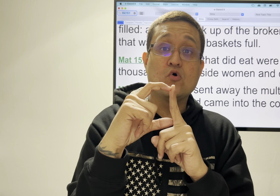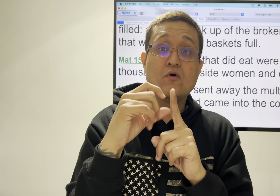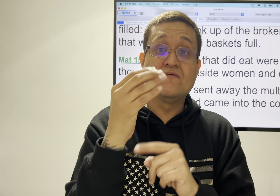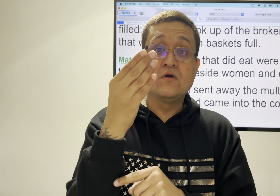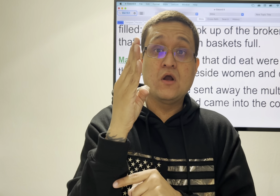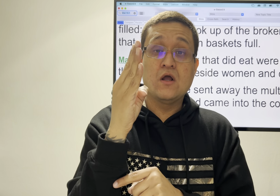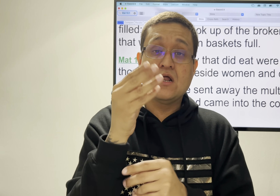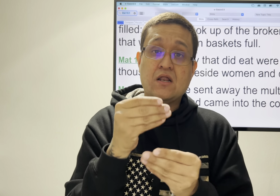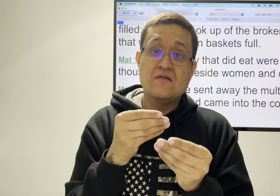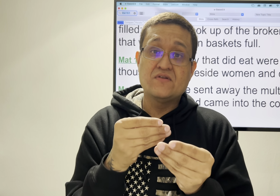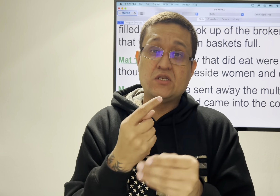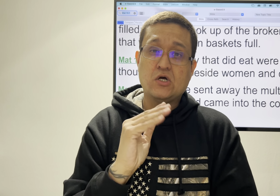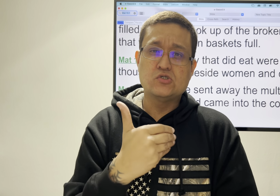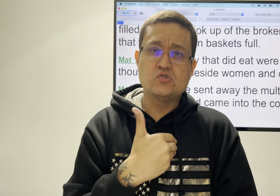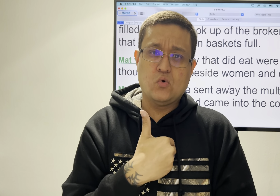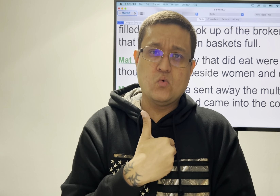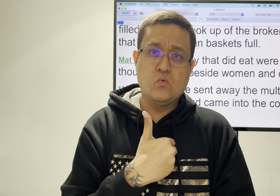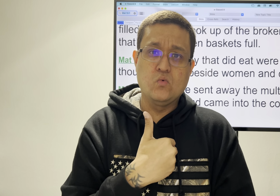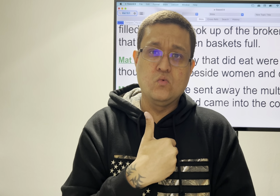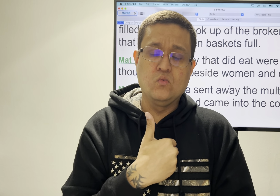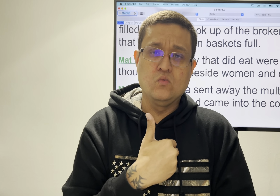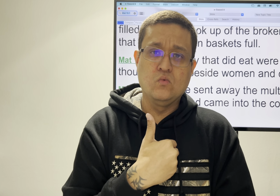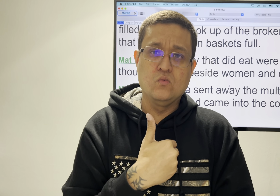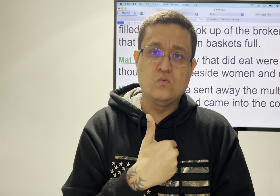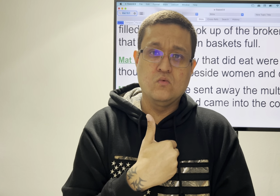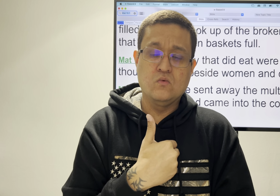Now, the word of God feeds your soul.